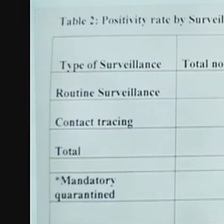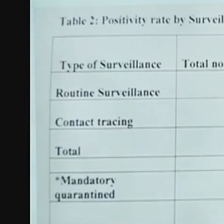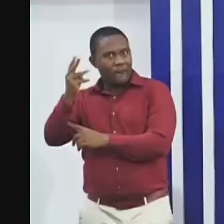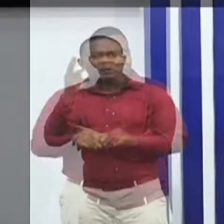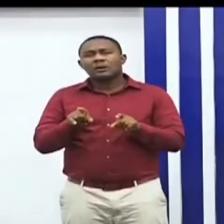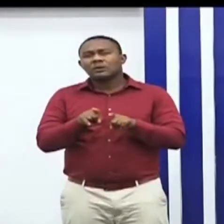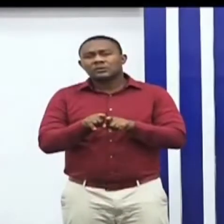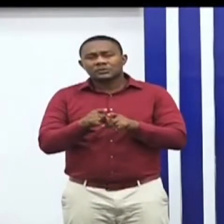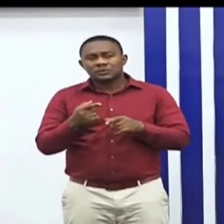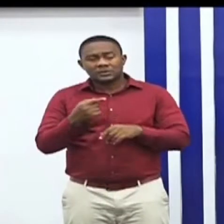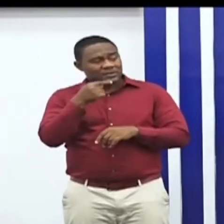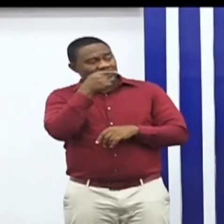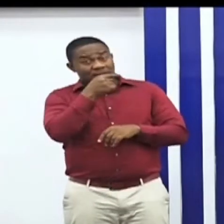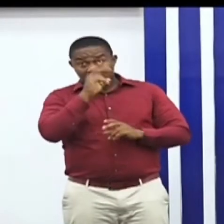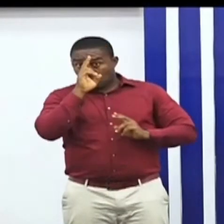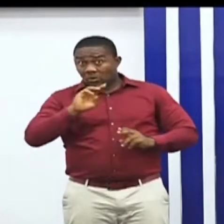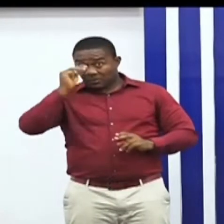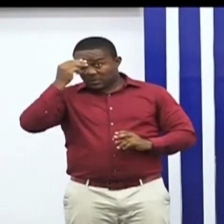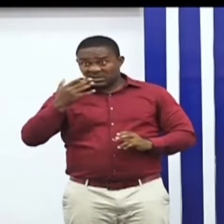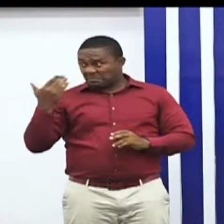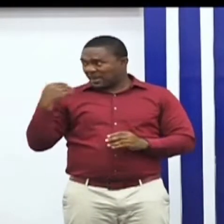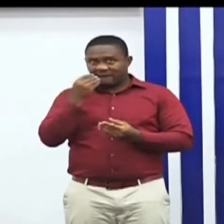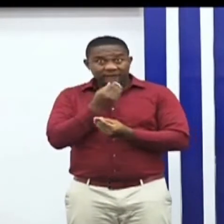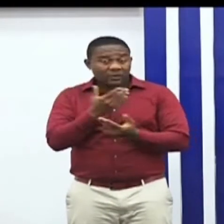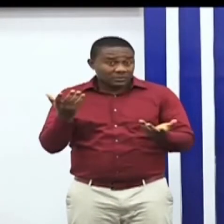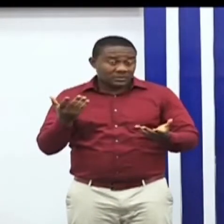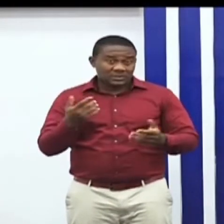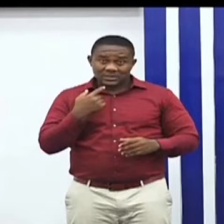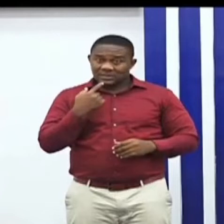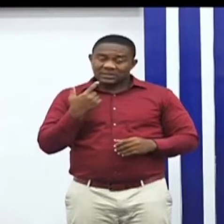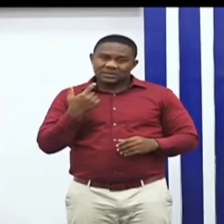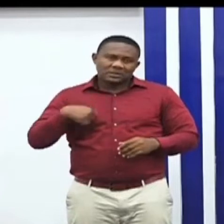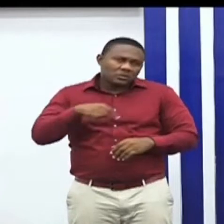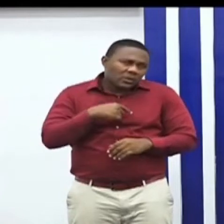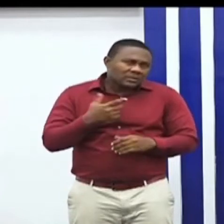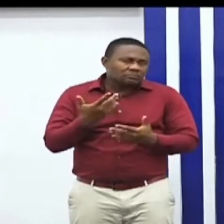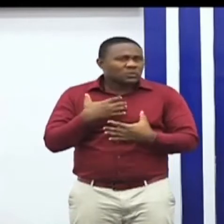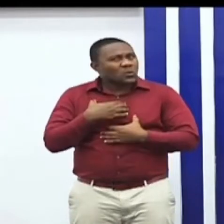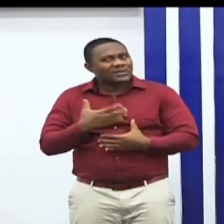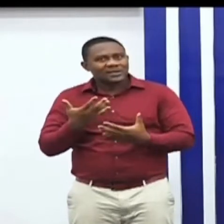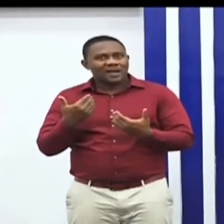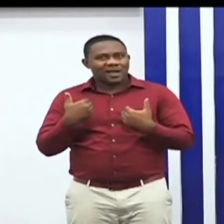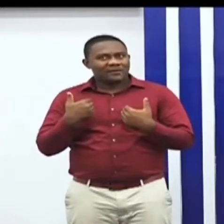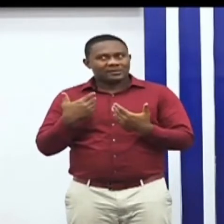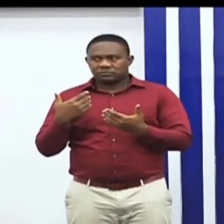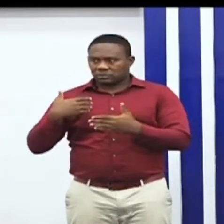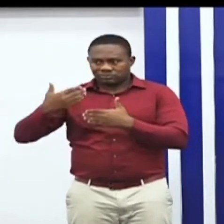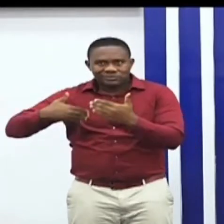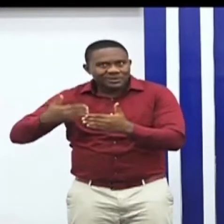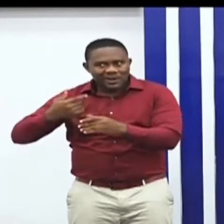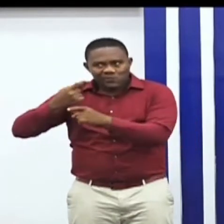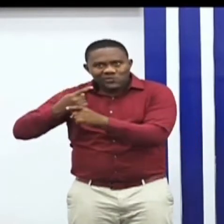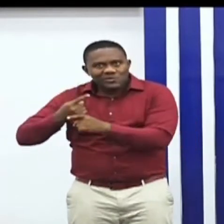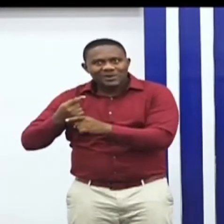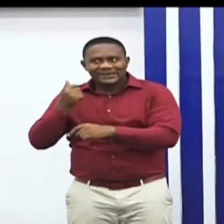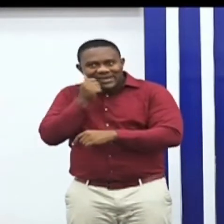1.98%. We have been looking at, we wish we were able to get cases every day and be able to